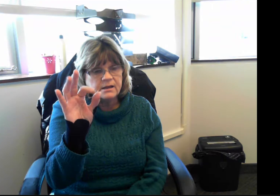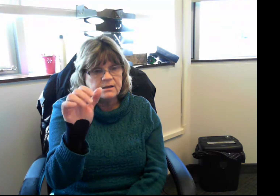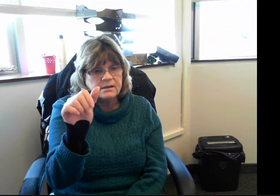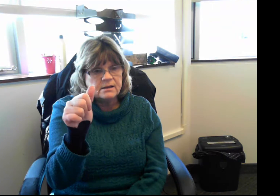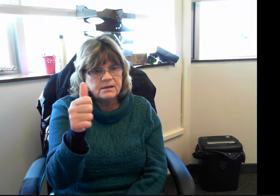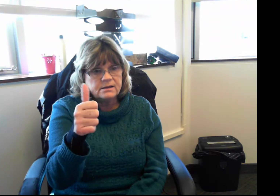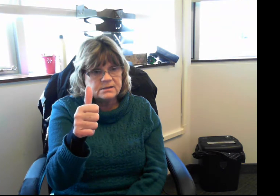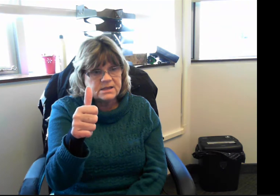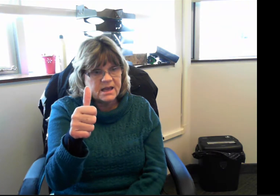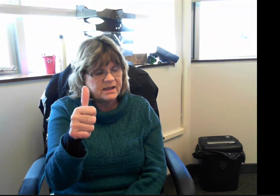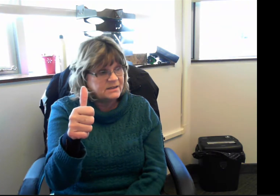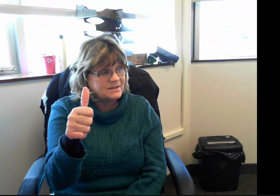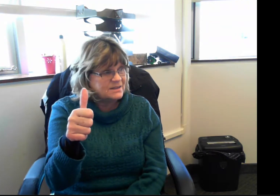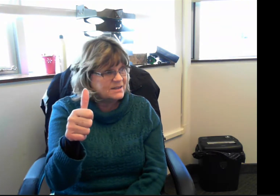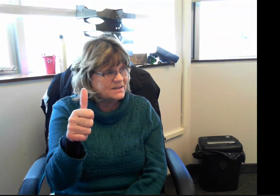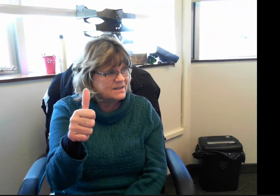9, 10.